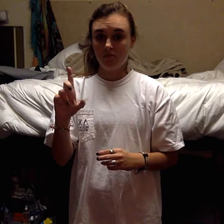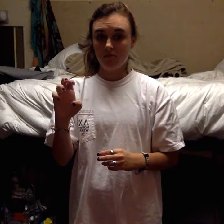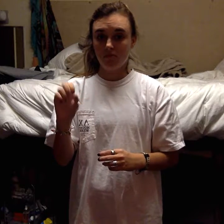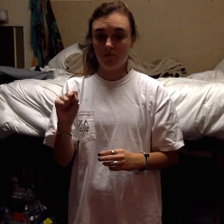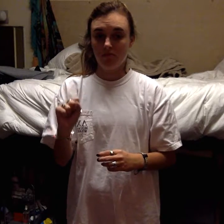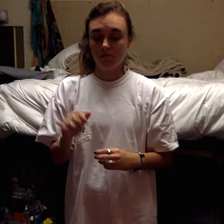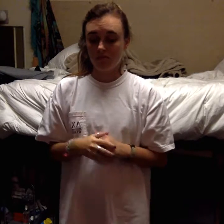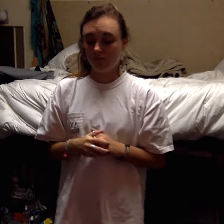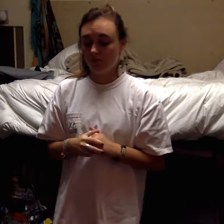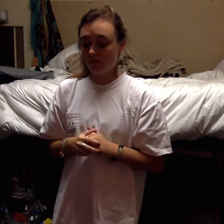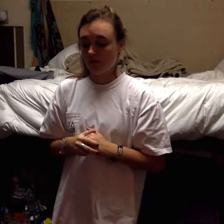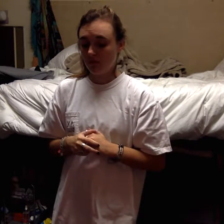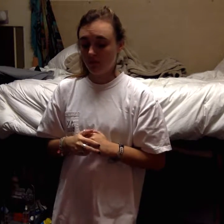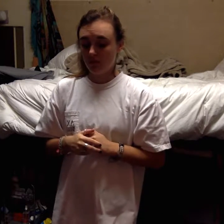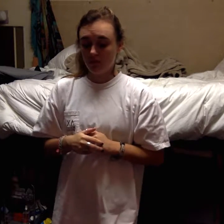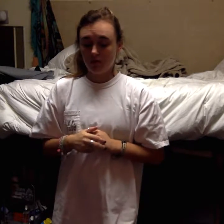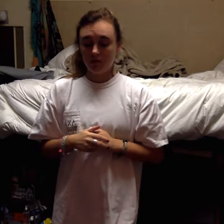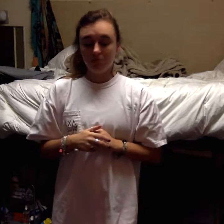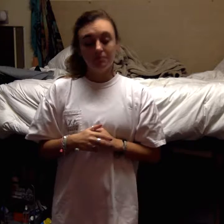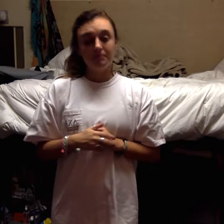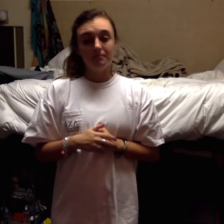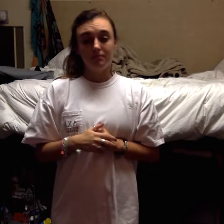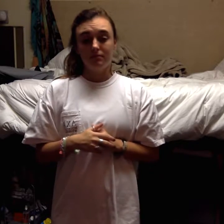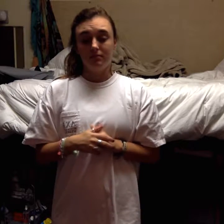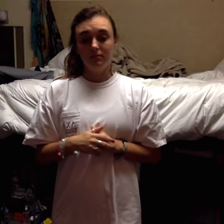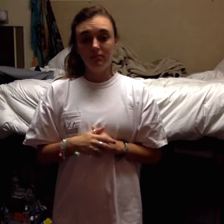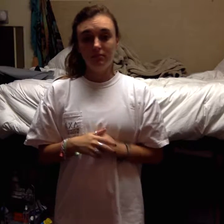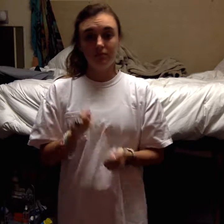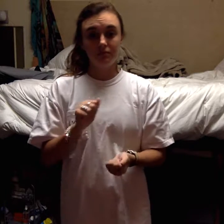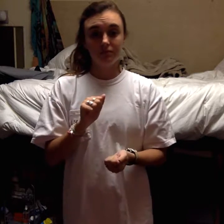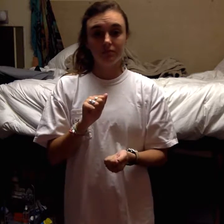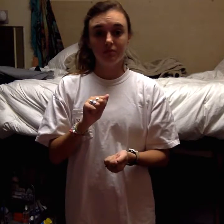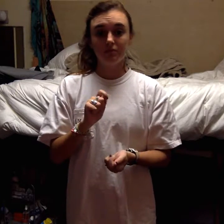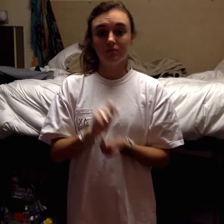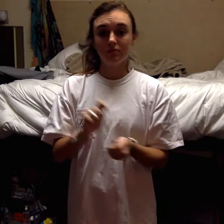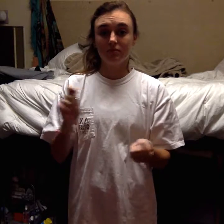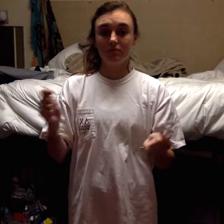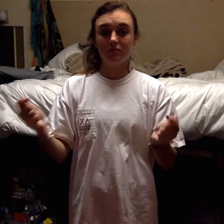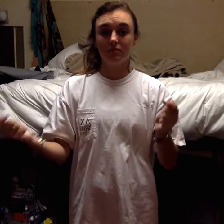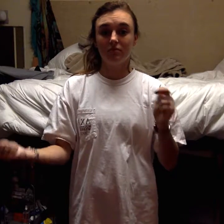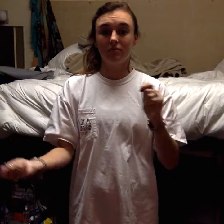to the big tall buildings and turn them into cubes.